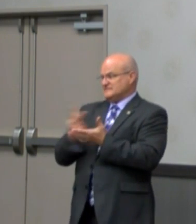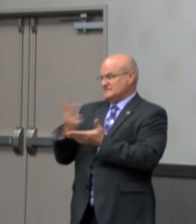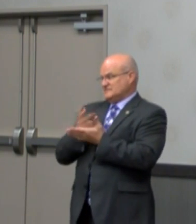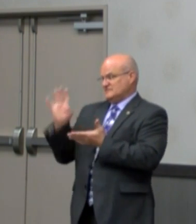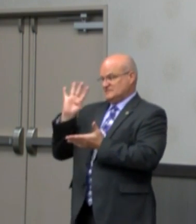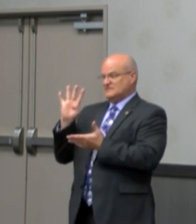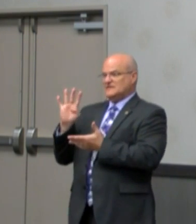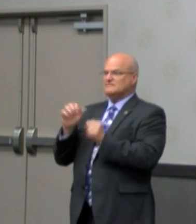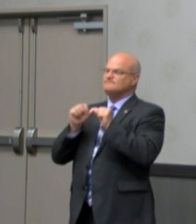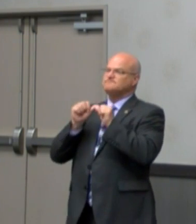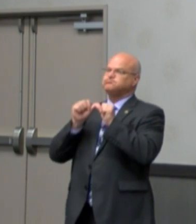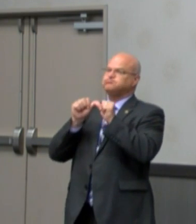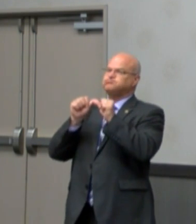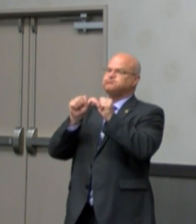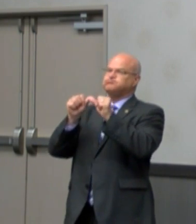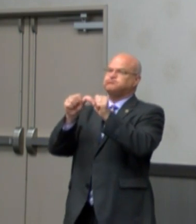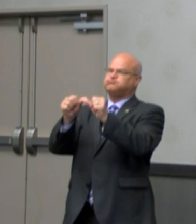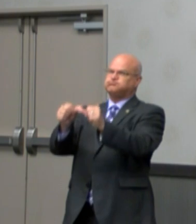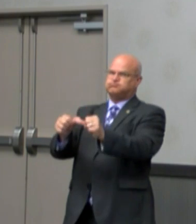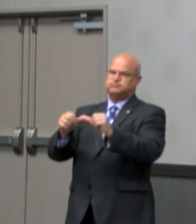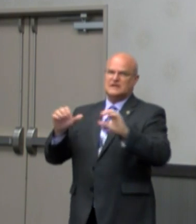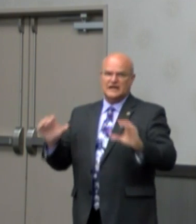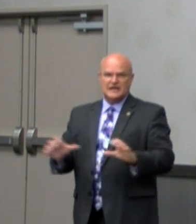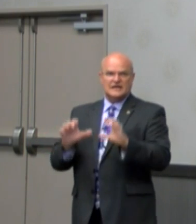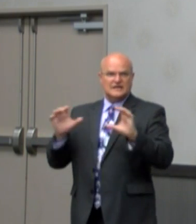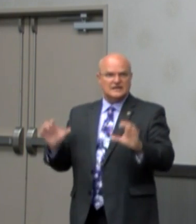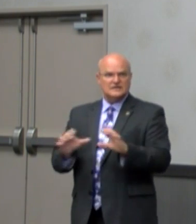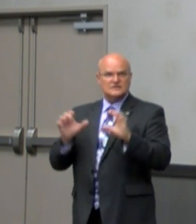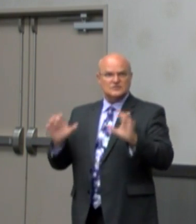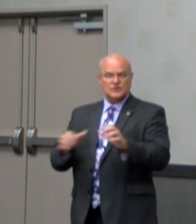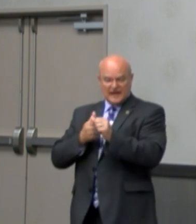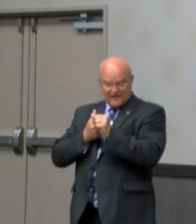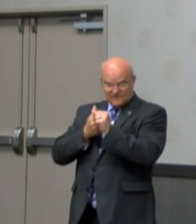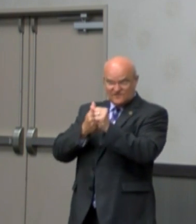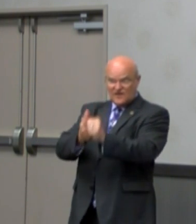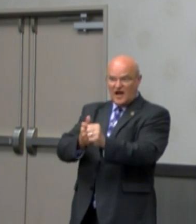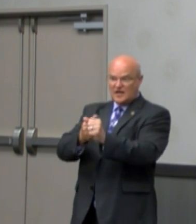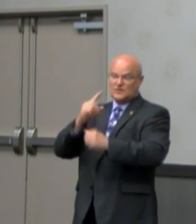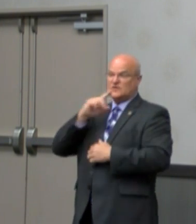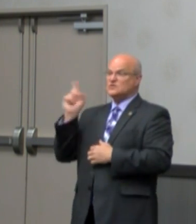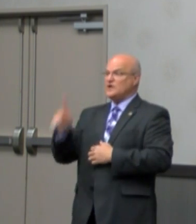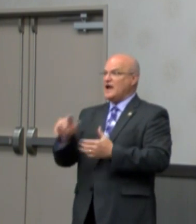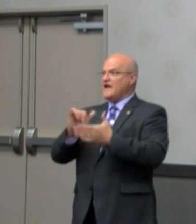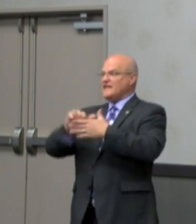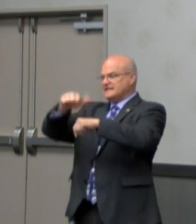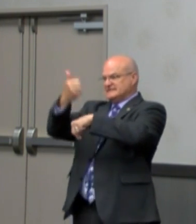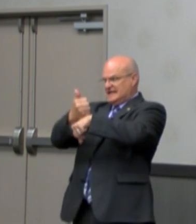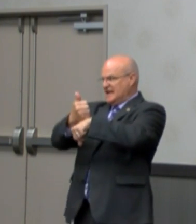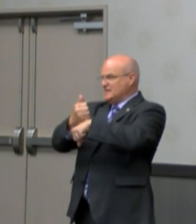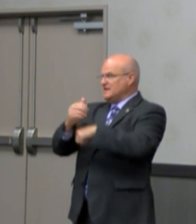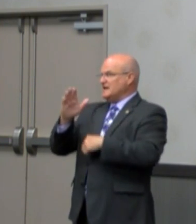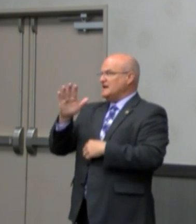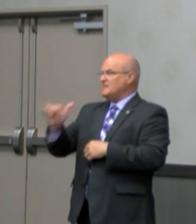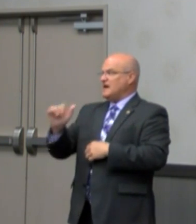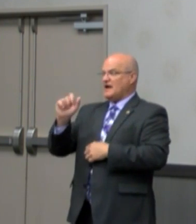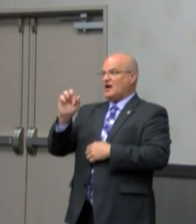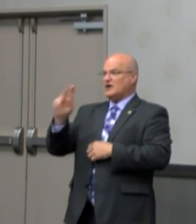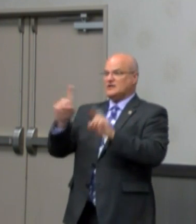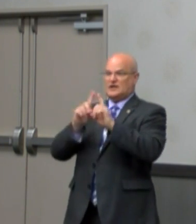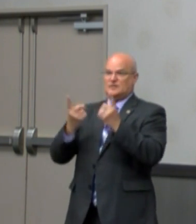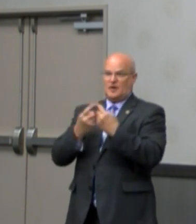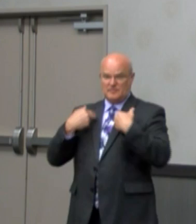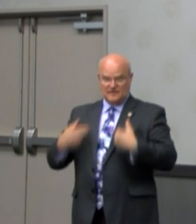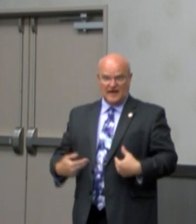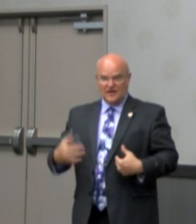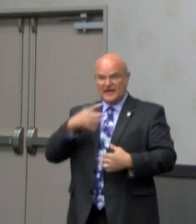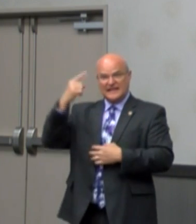been consistency and doing and following the directives that have been put forth by the Arkansas Department